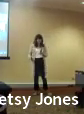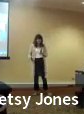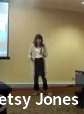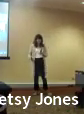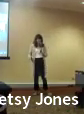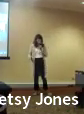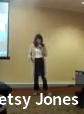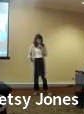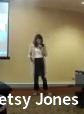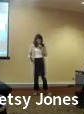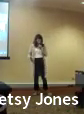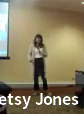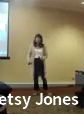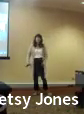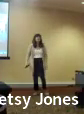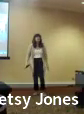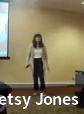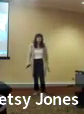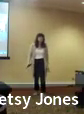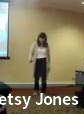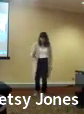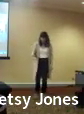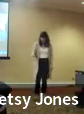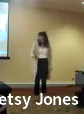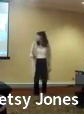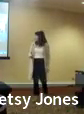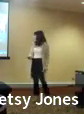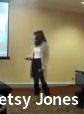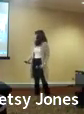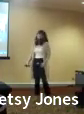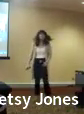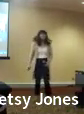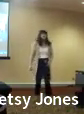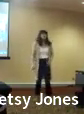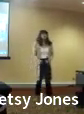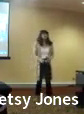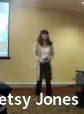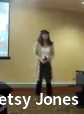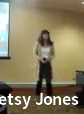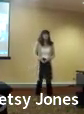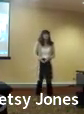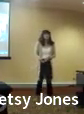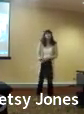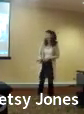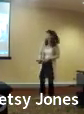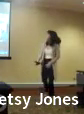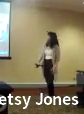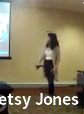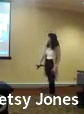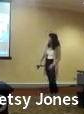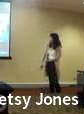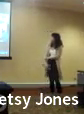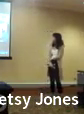one? I think that, nope. Okay, I'll just project. That's all right. David, it's coming on about. Okay, we're gonna go. Number 4